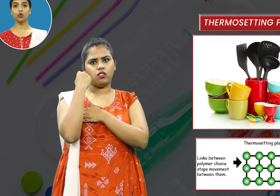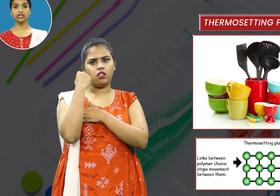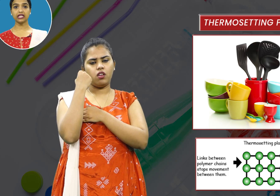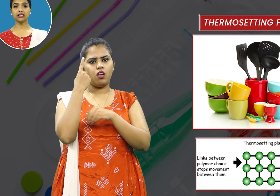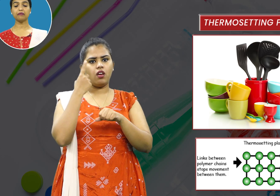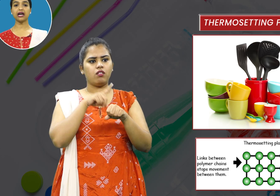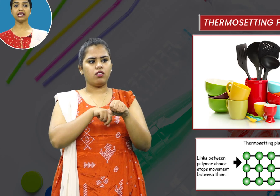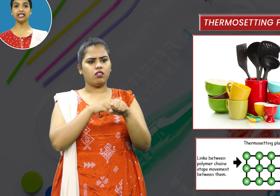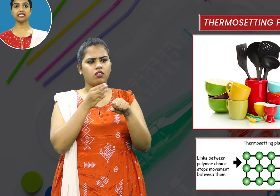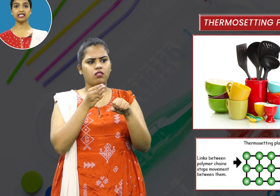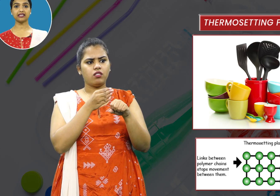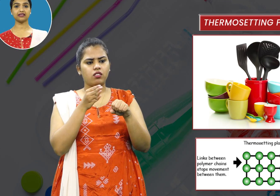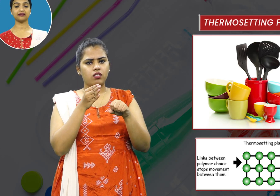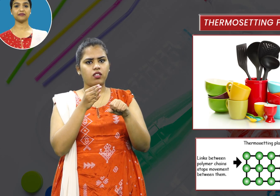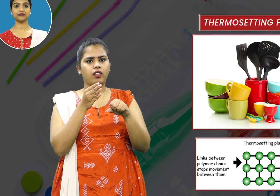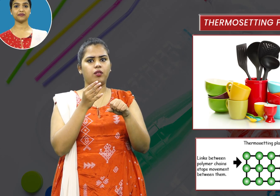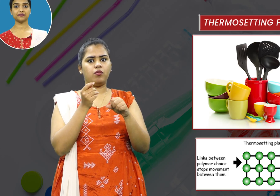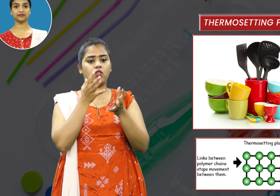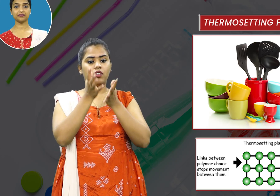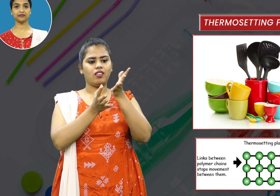during molding by heating,